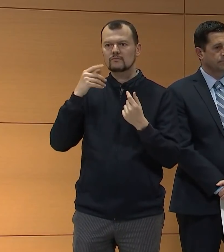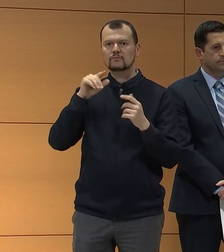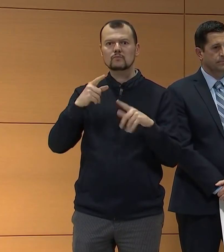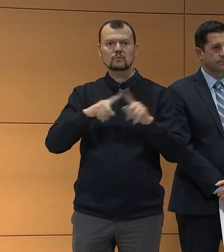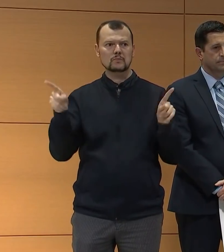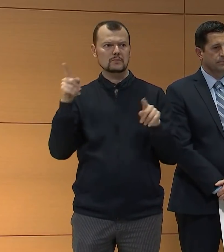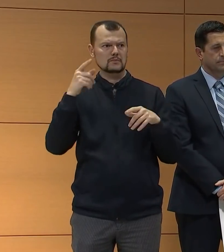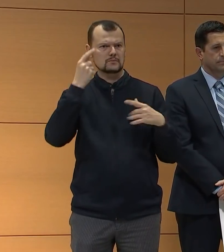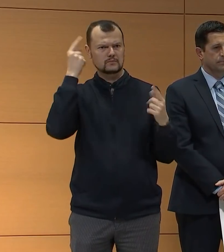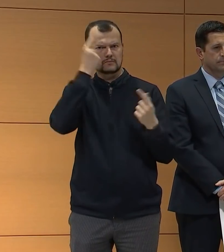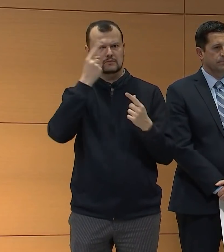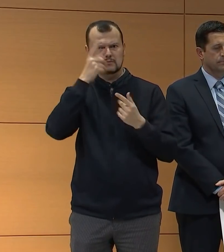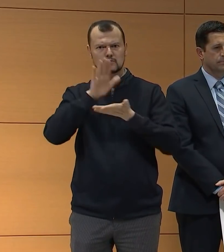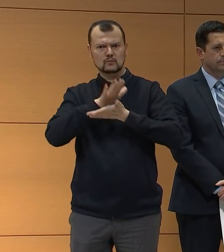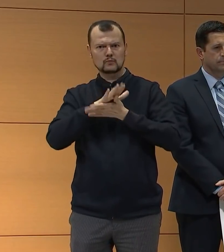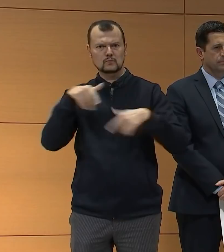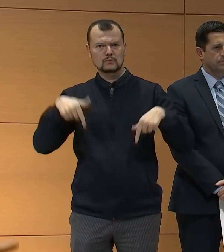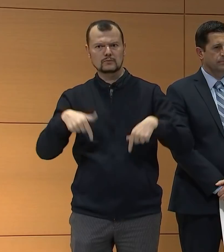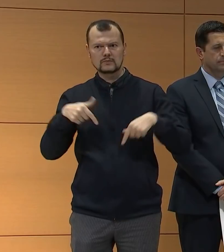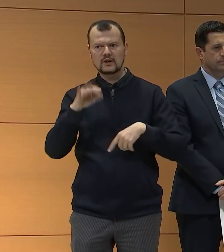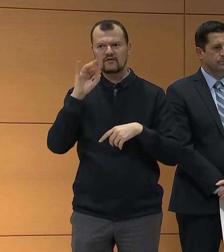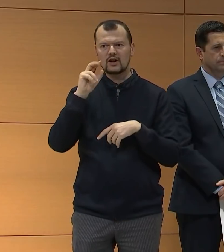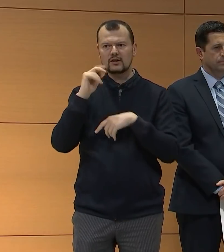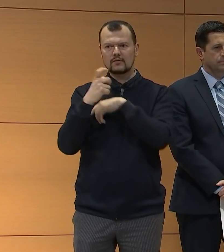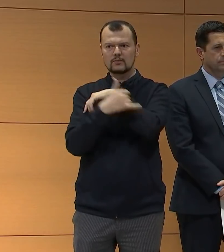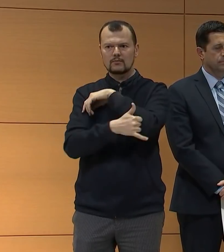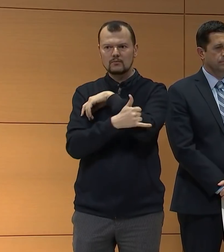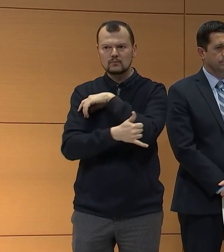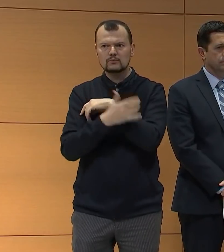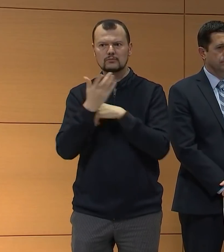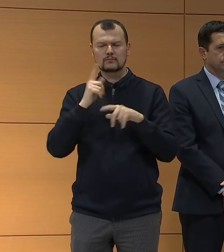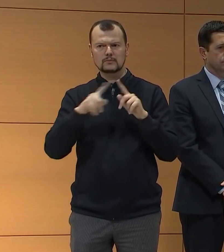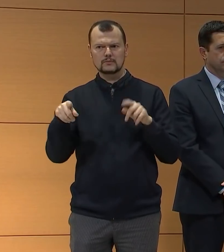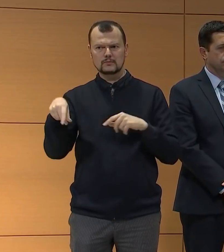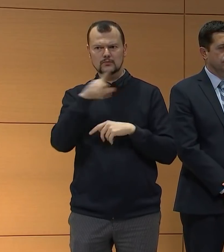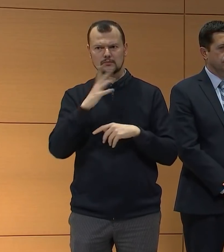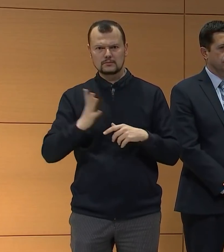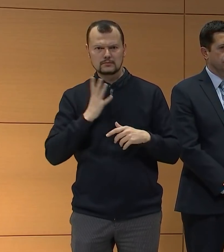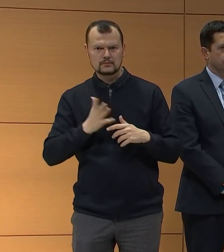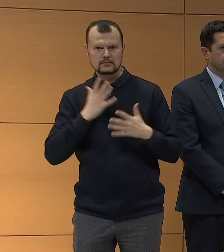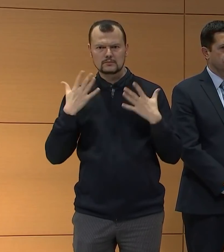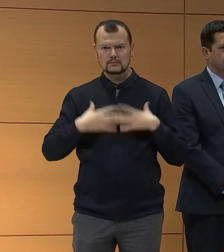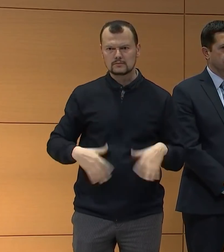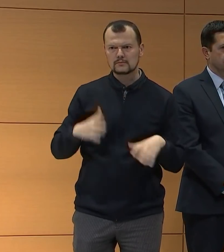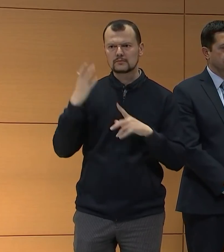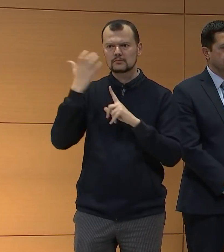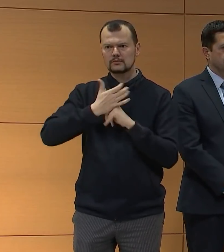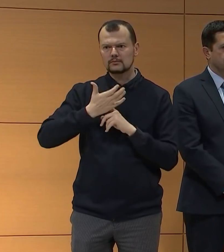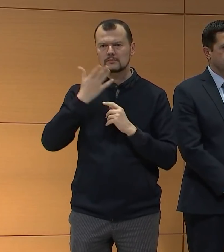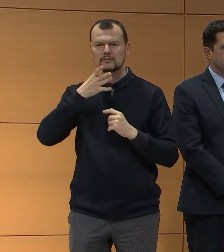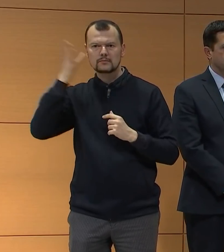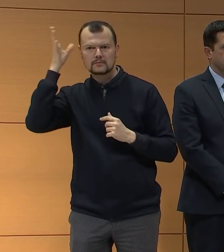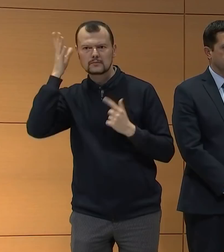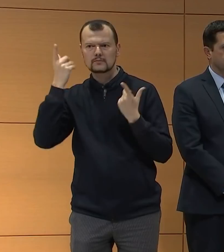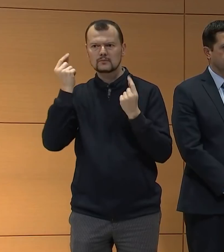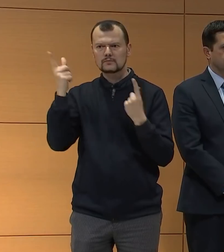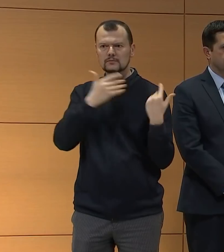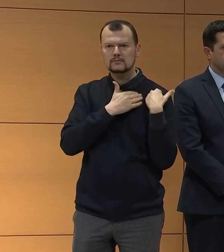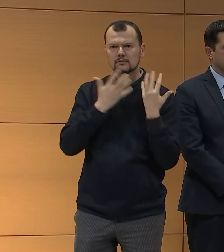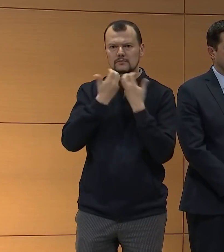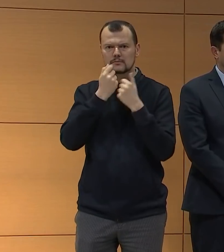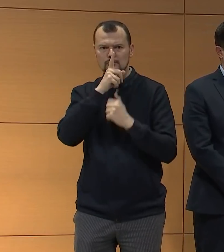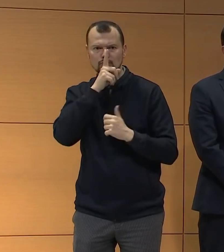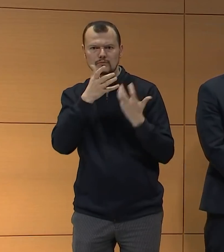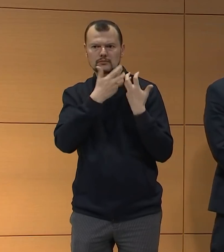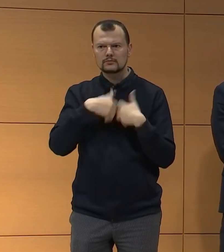these officials up here in suits. What do you say to parents who are concerned that somebody from Fairfax County Public Schools isn't speaking